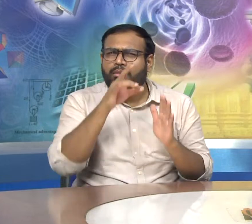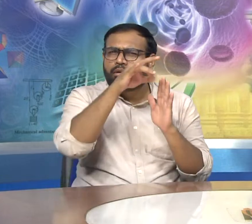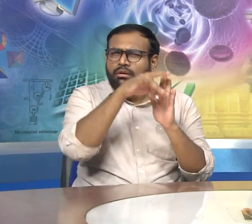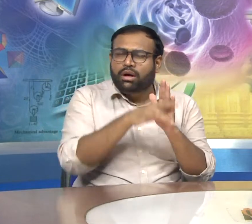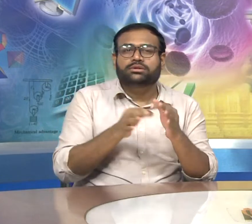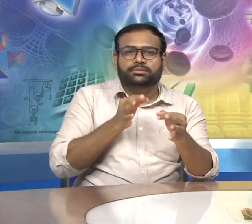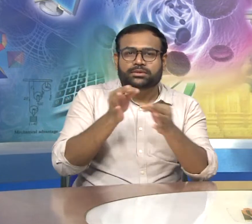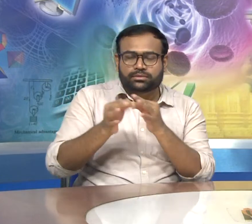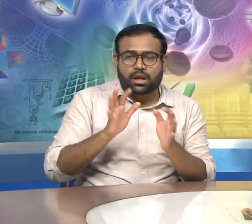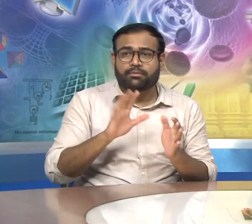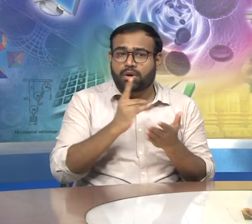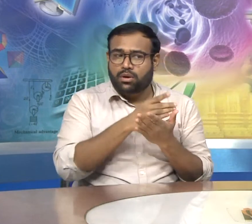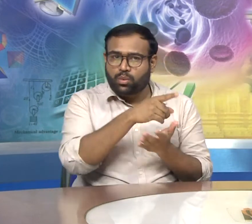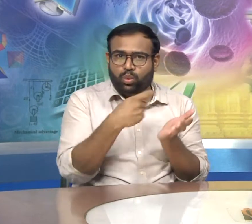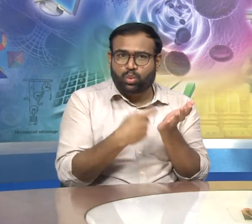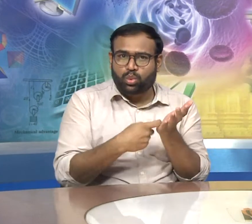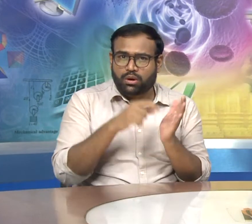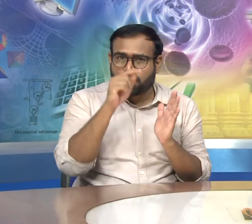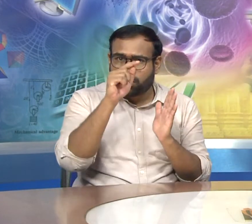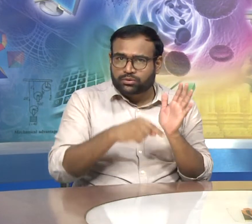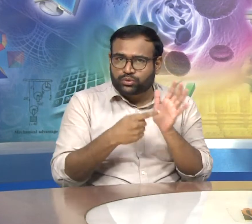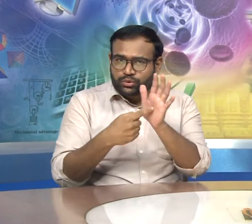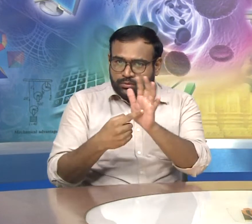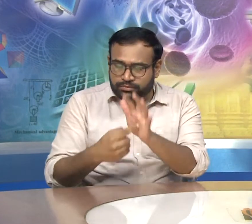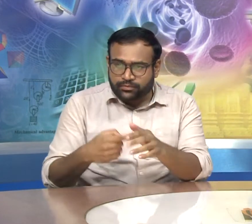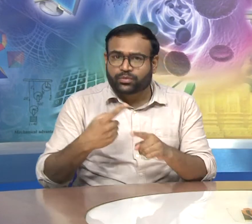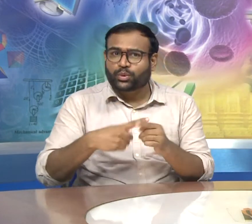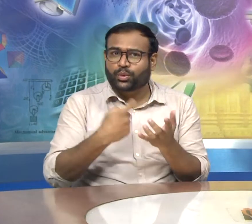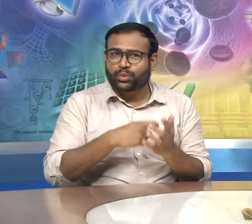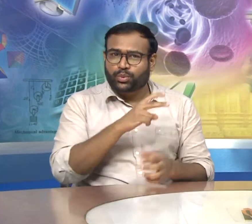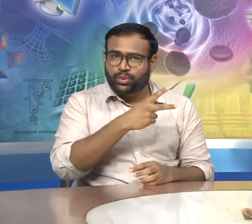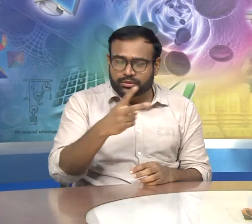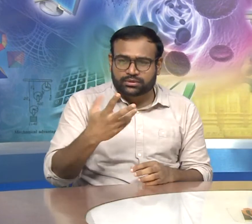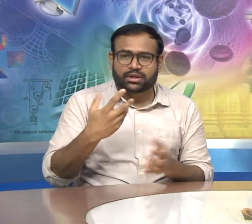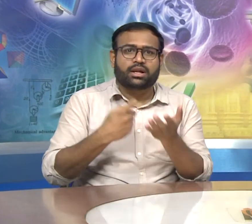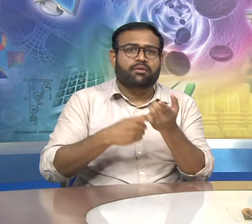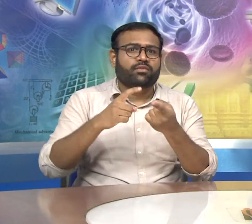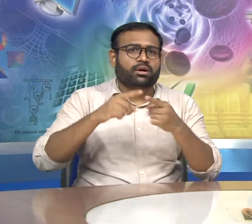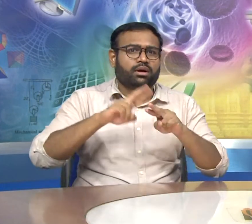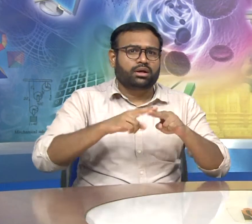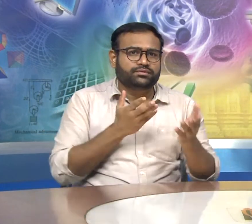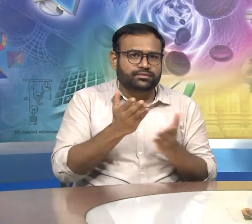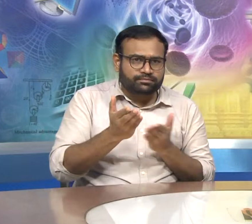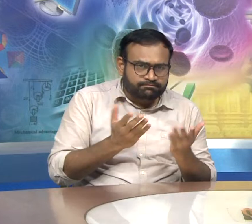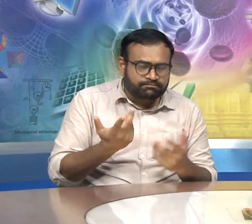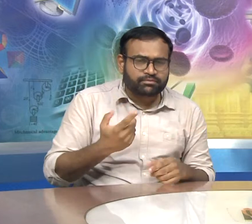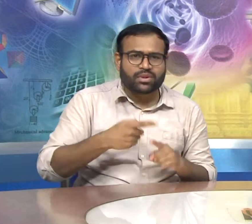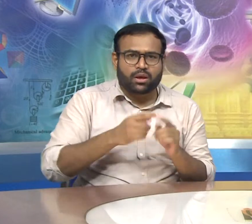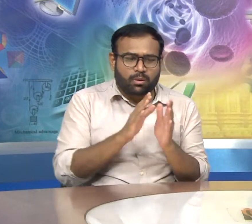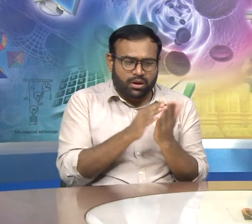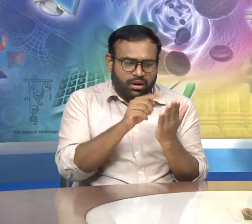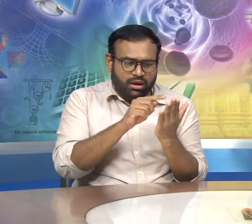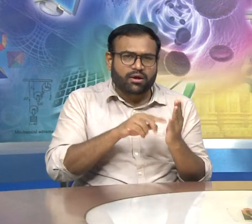programs for the new student every year. Such program acquaint the user with the library and